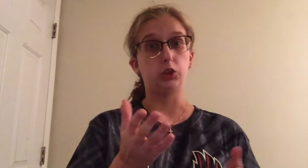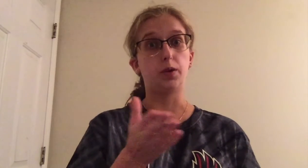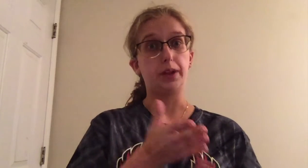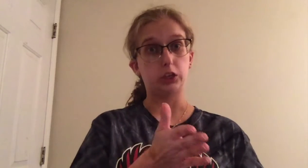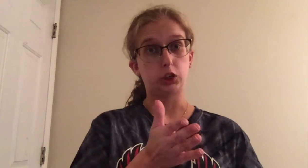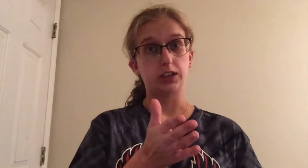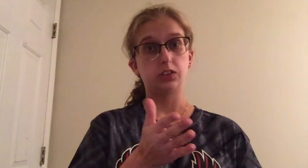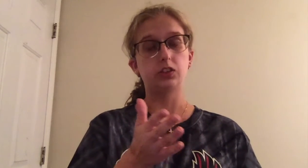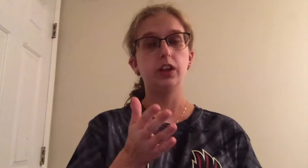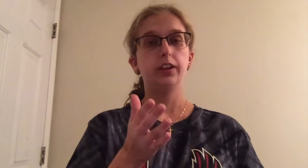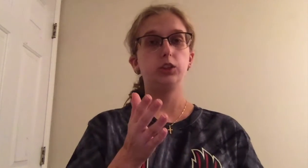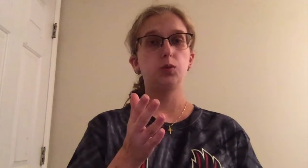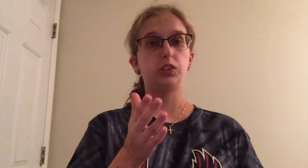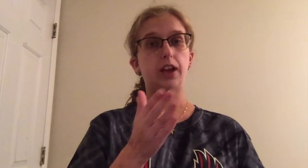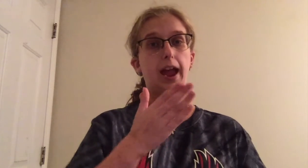major is, you would say,